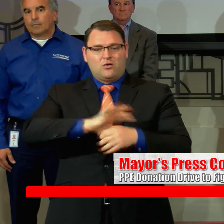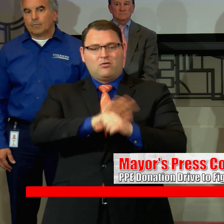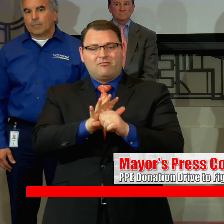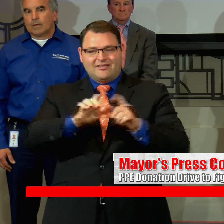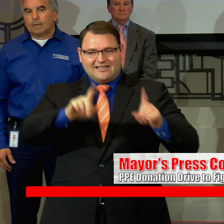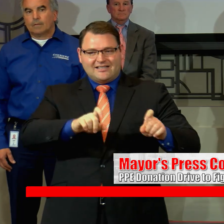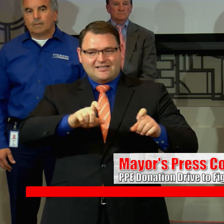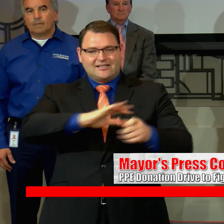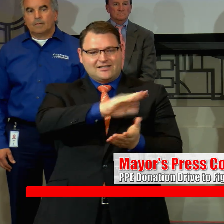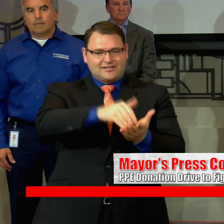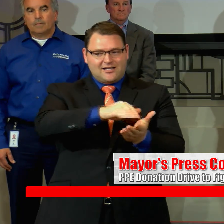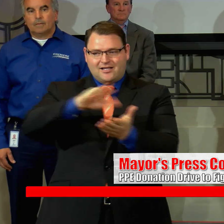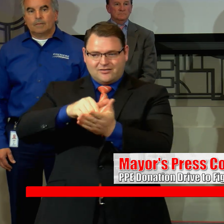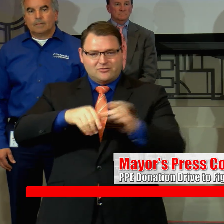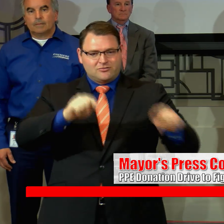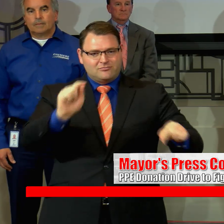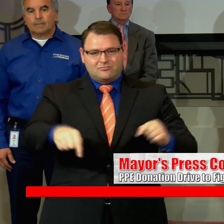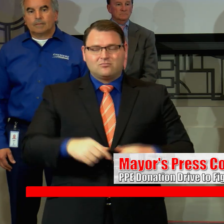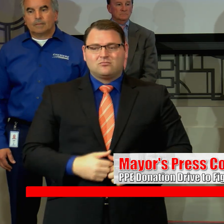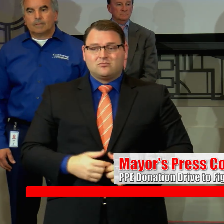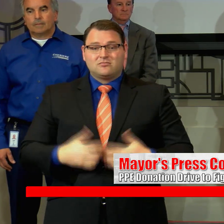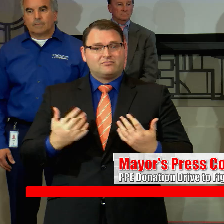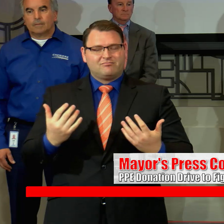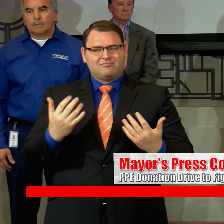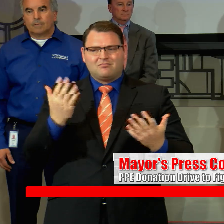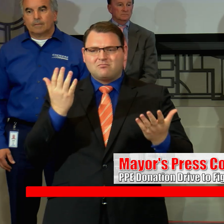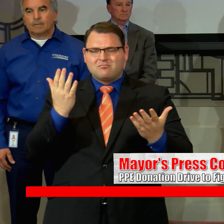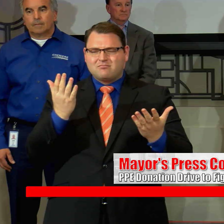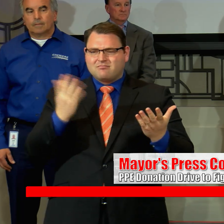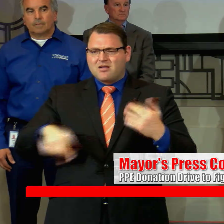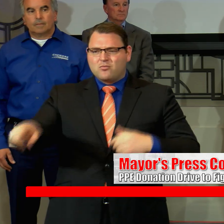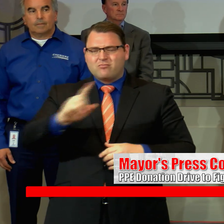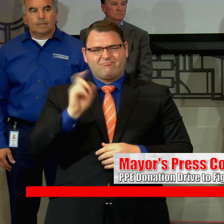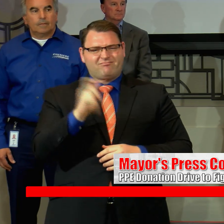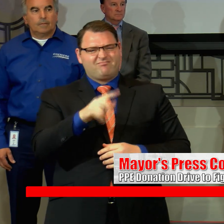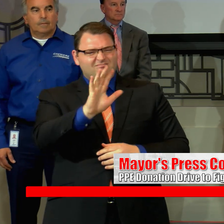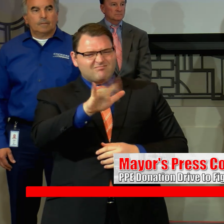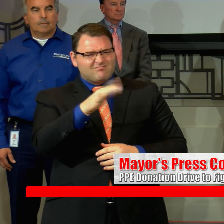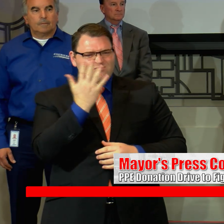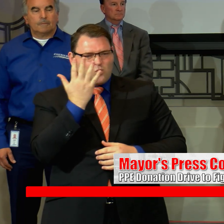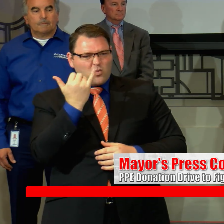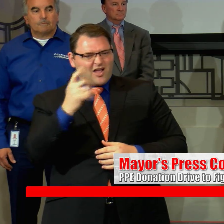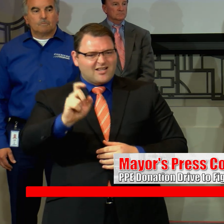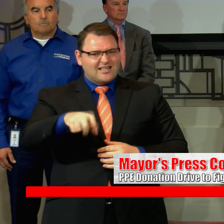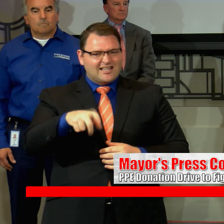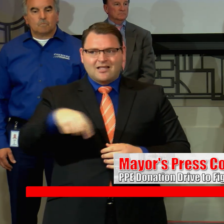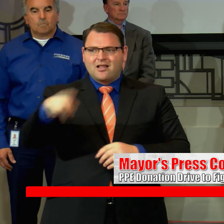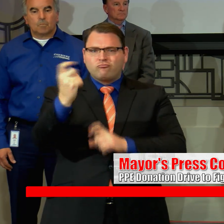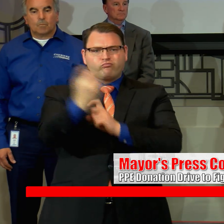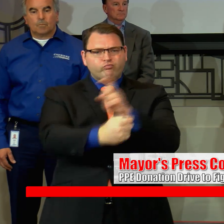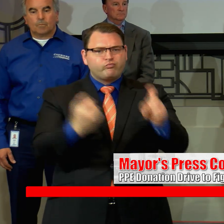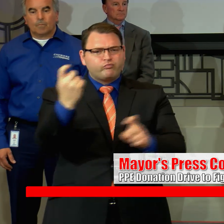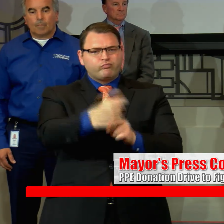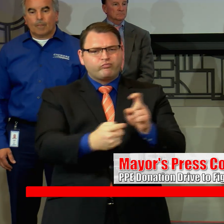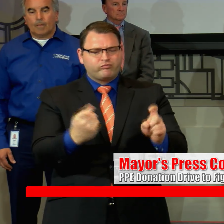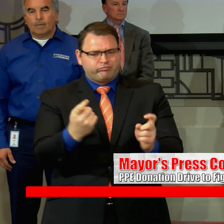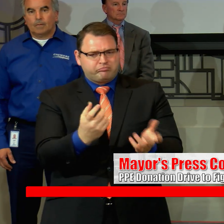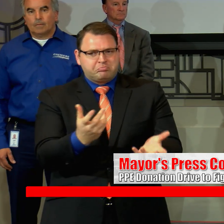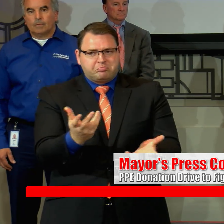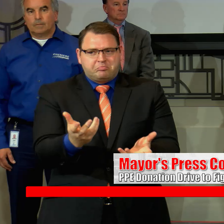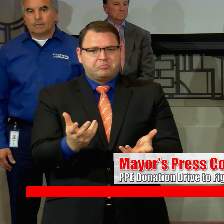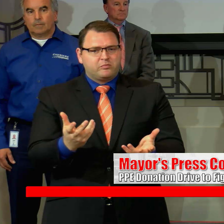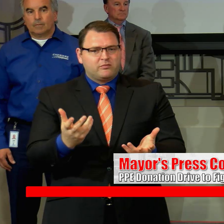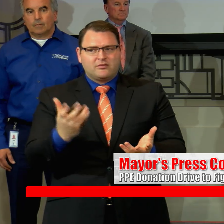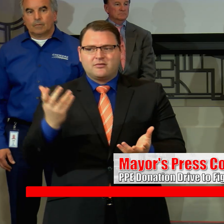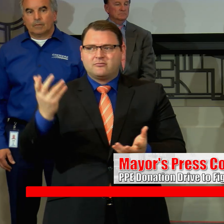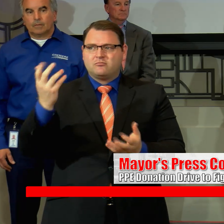may ask, Mayor, why the need? I know contributions have coming in. I was sharing with all of them earlier before we came out.